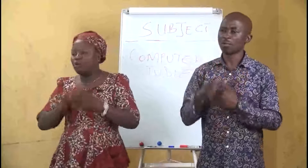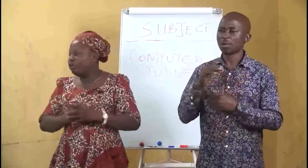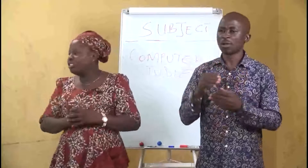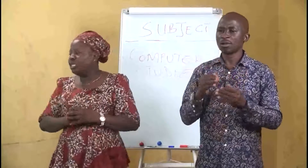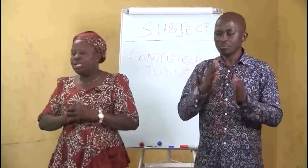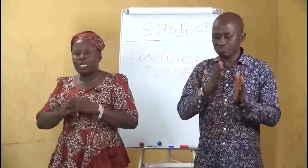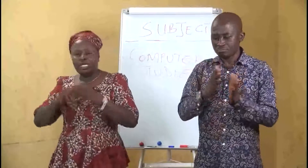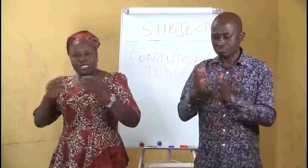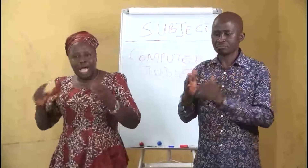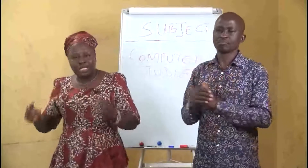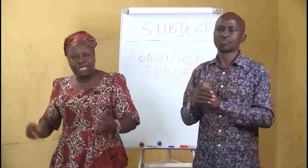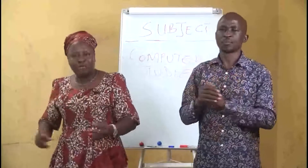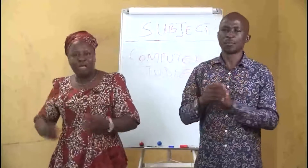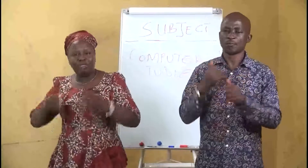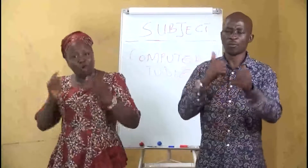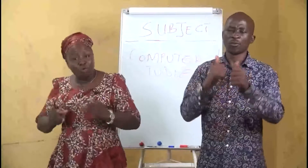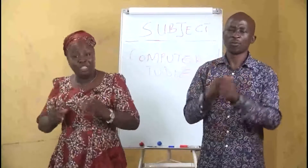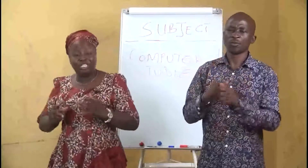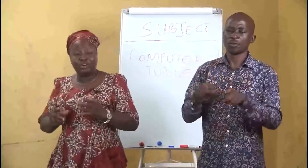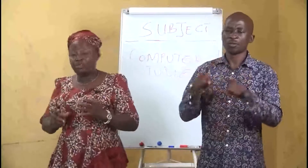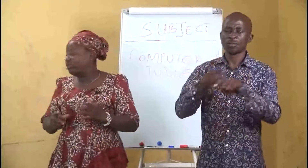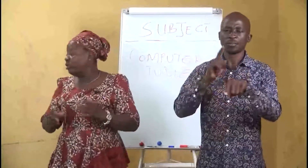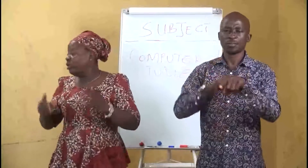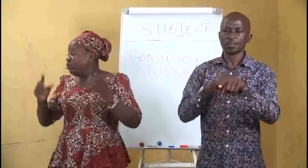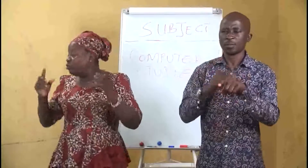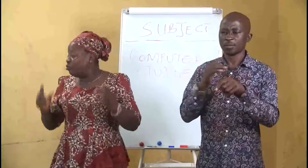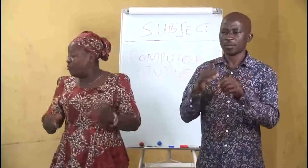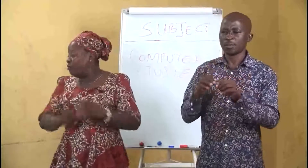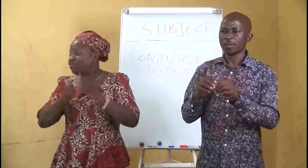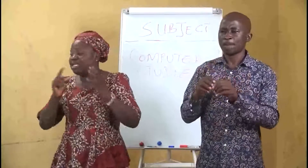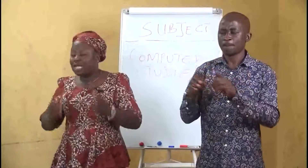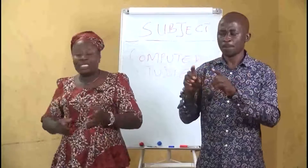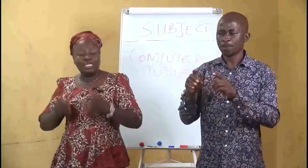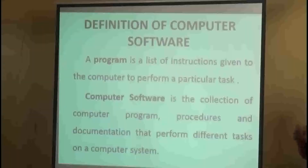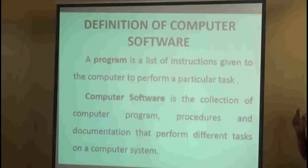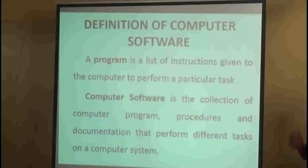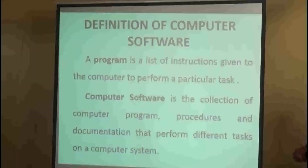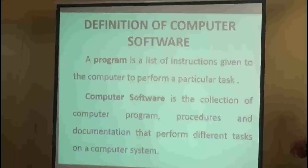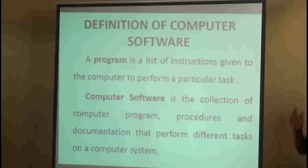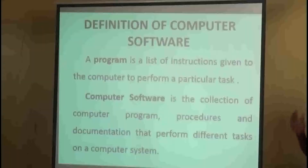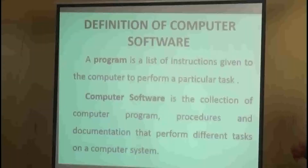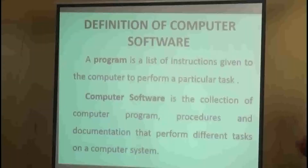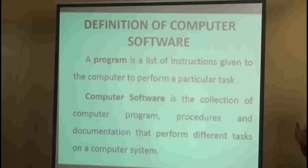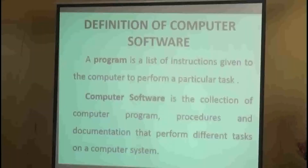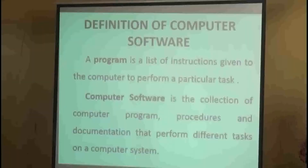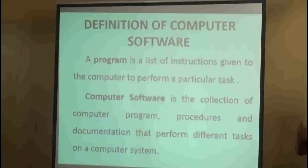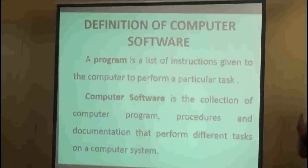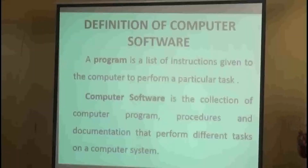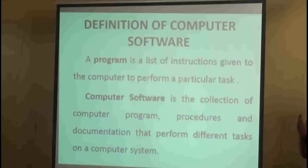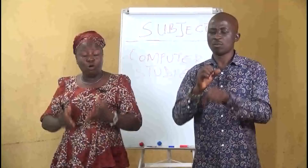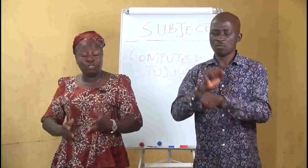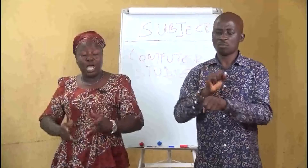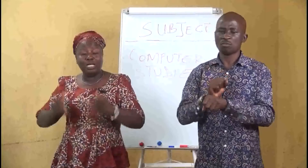procedure follows, at the same time the documentation to perform different tasks in a computer is what we call